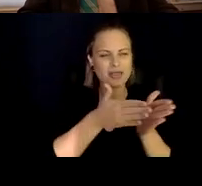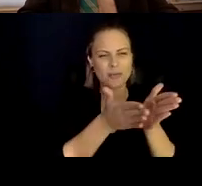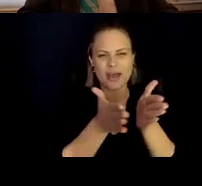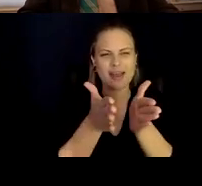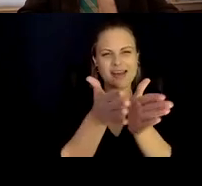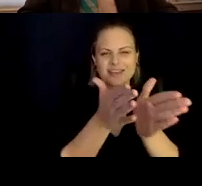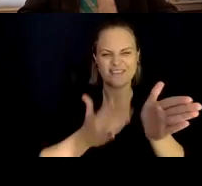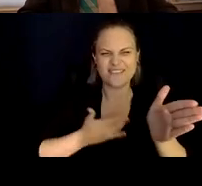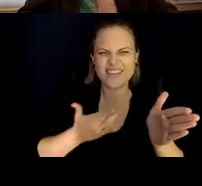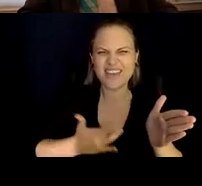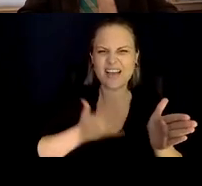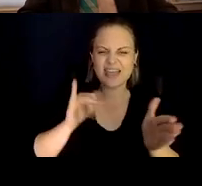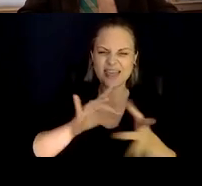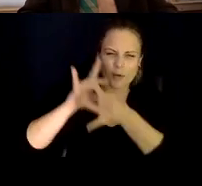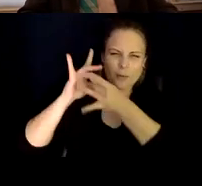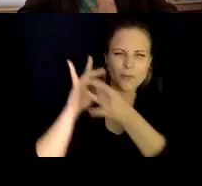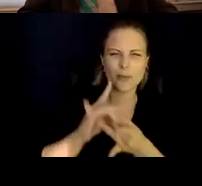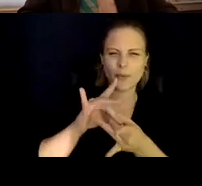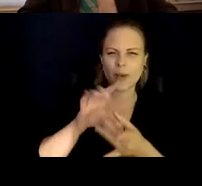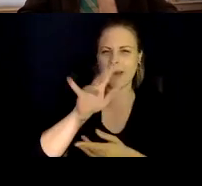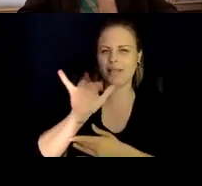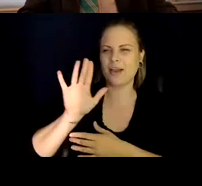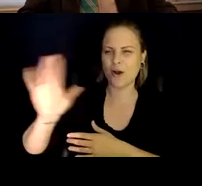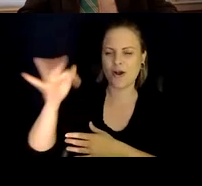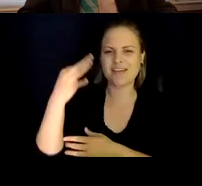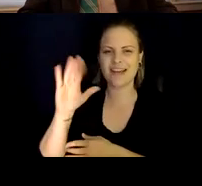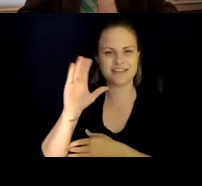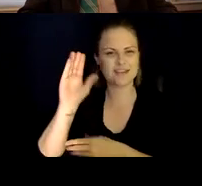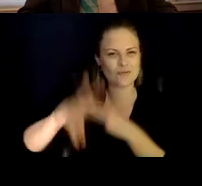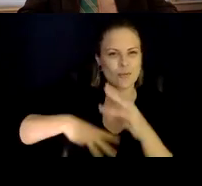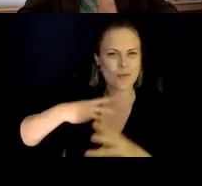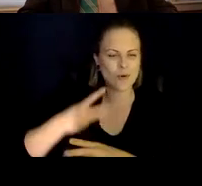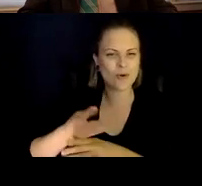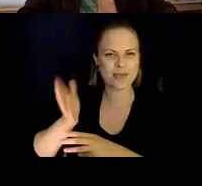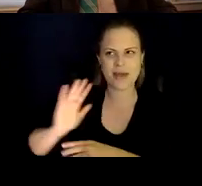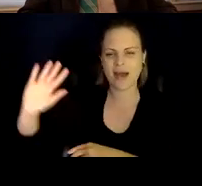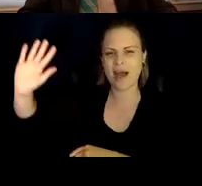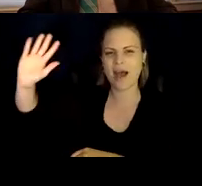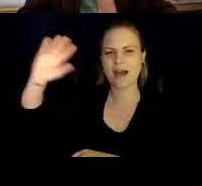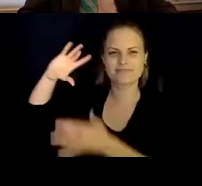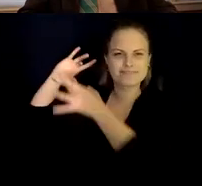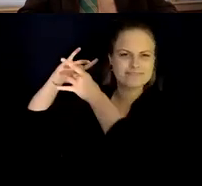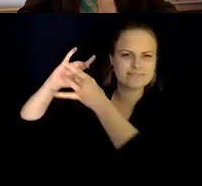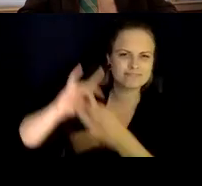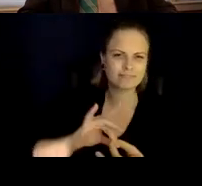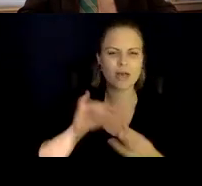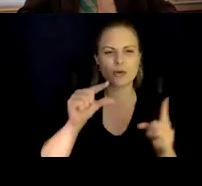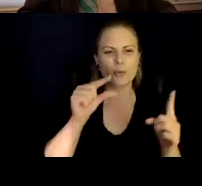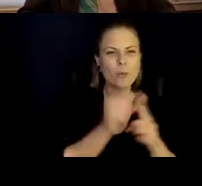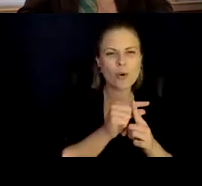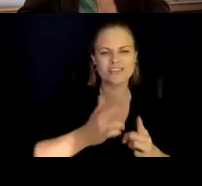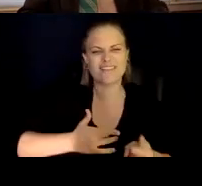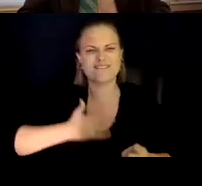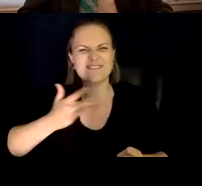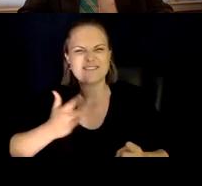a tactile link to Emily's 19th century world. The articulation between words and tactile sensations both